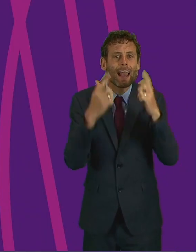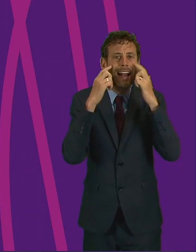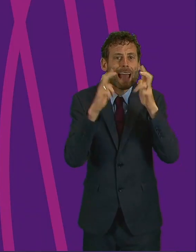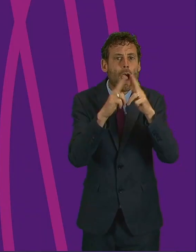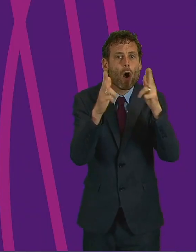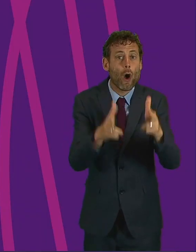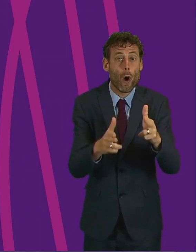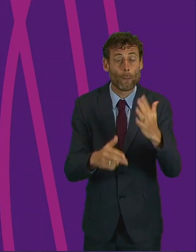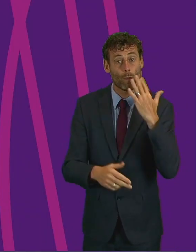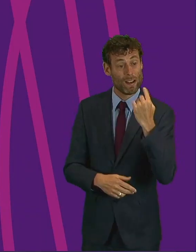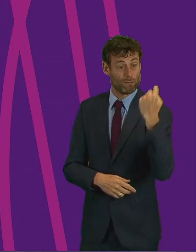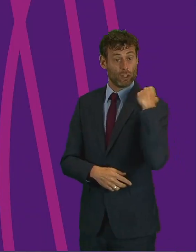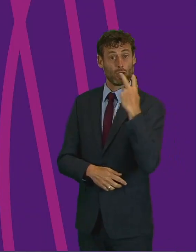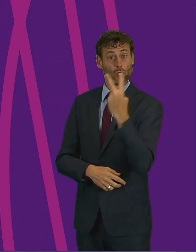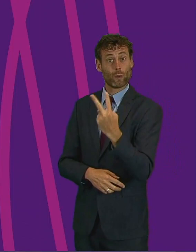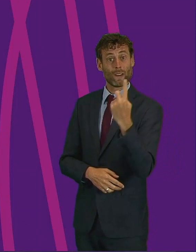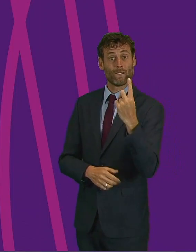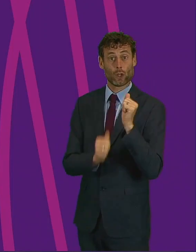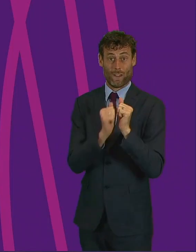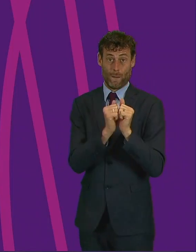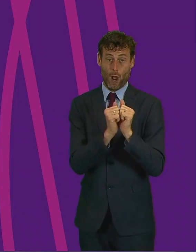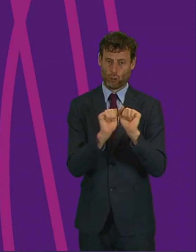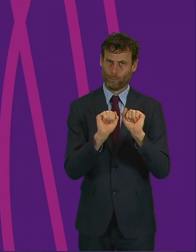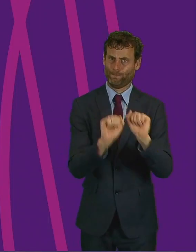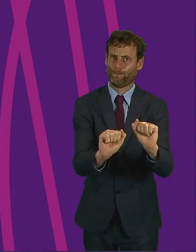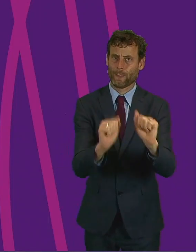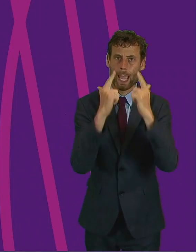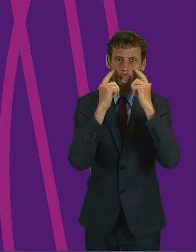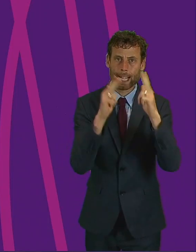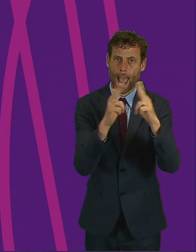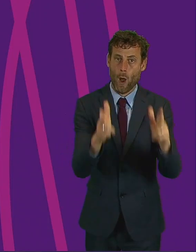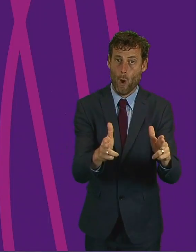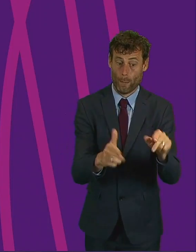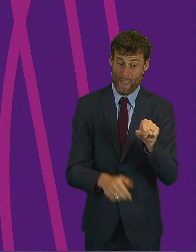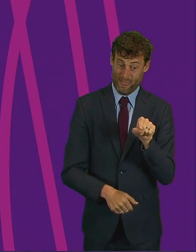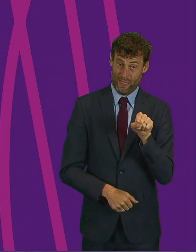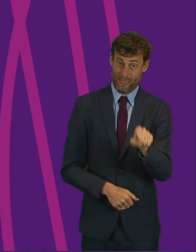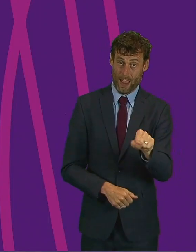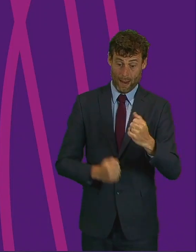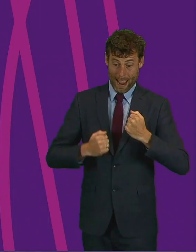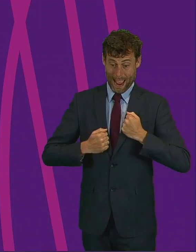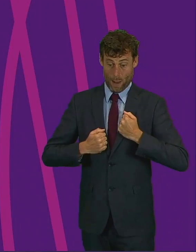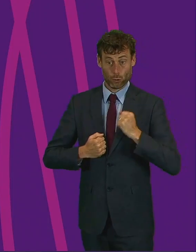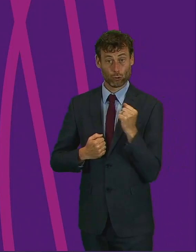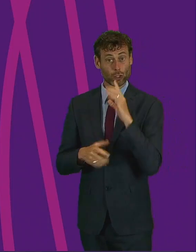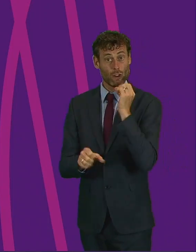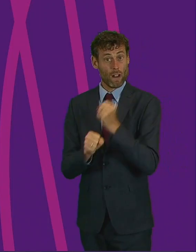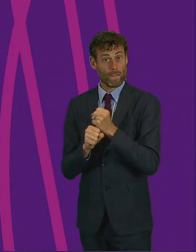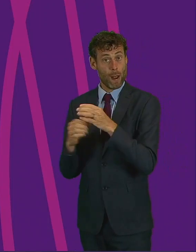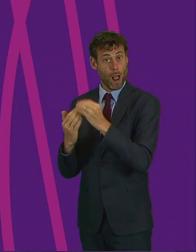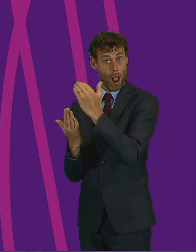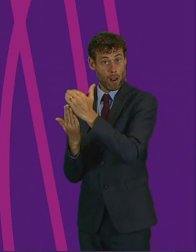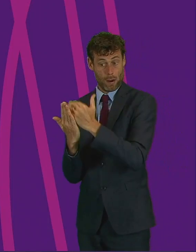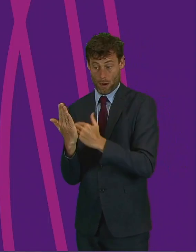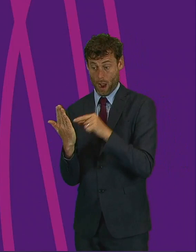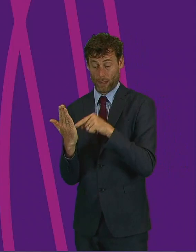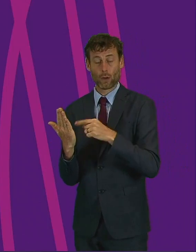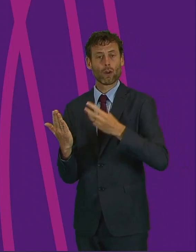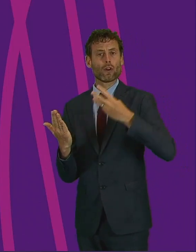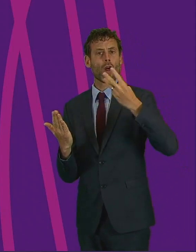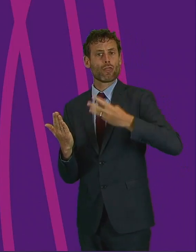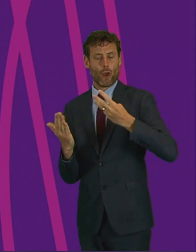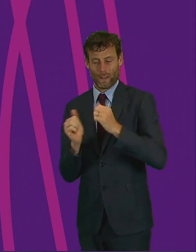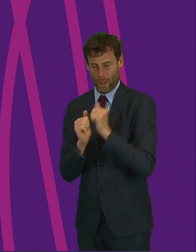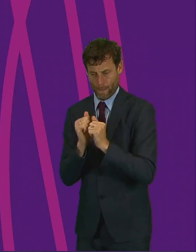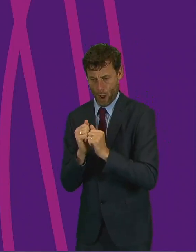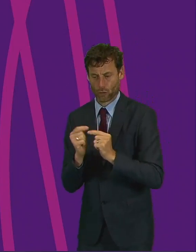on the 21st of March. And all of the guidance that the Scottish Government has issued from the 13th of March, which we updated on the 26th of